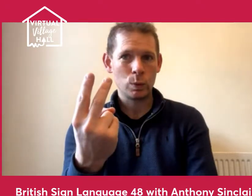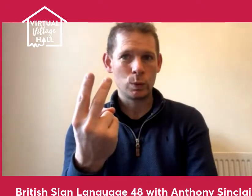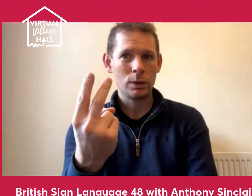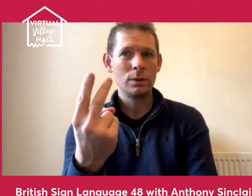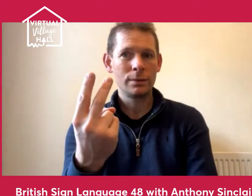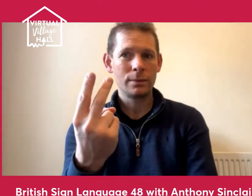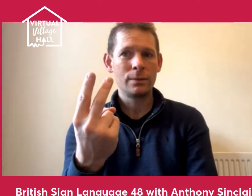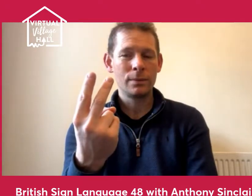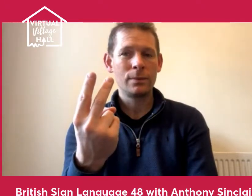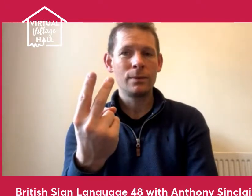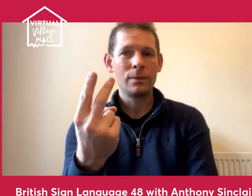2:30.